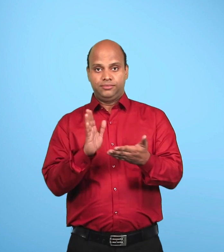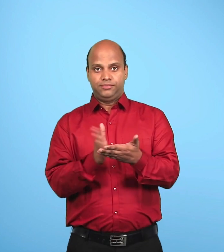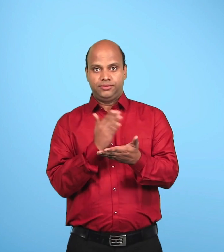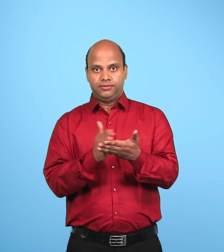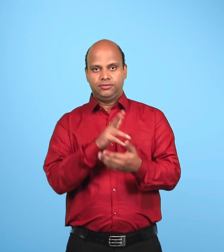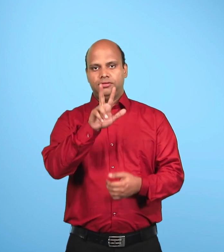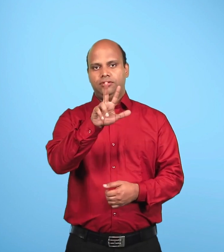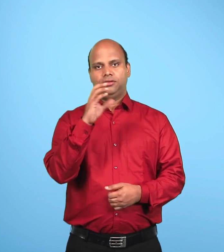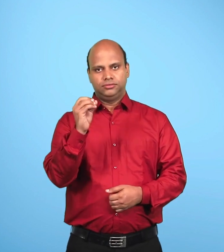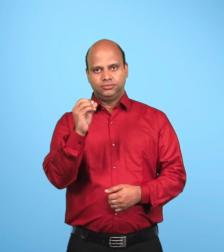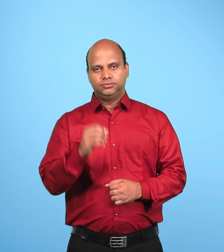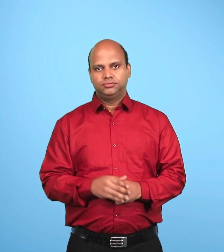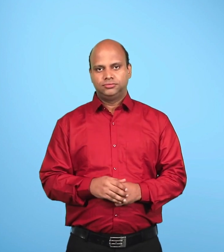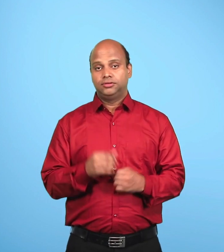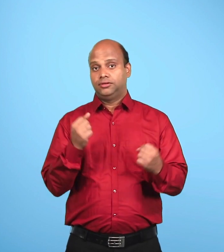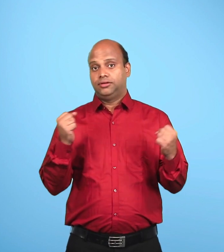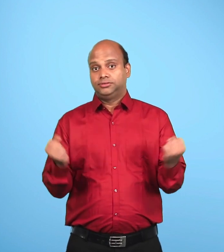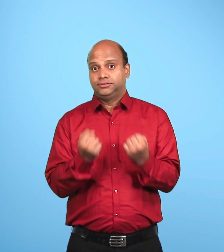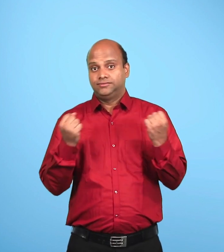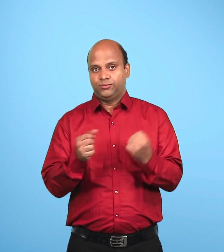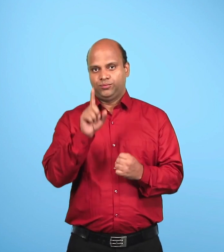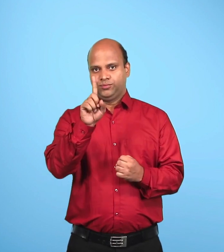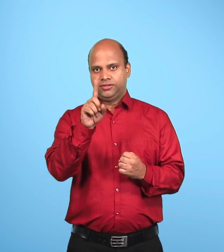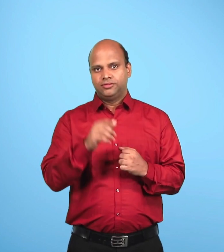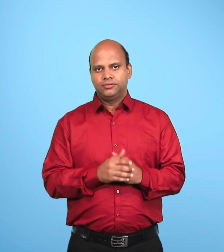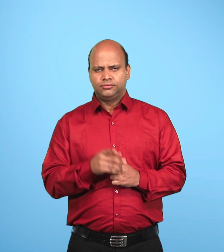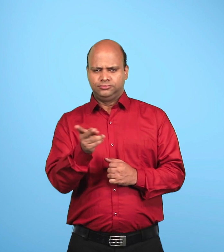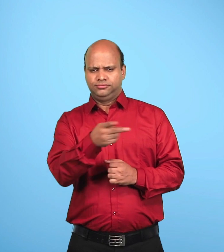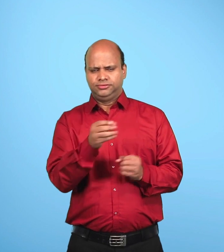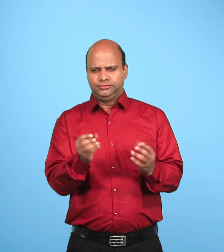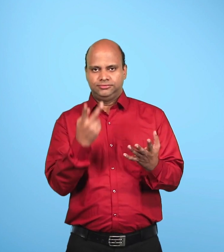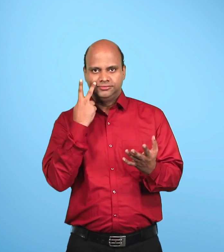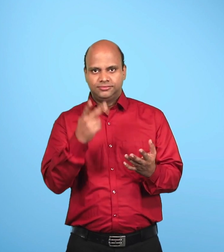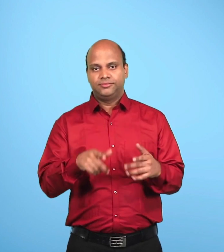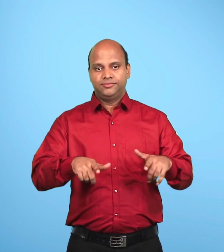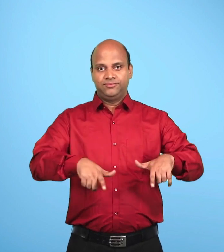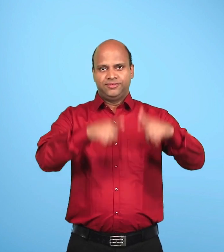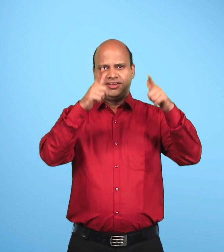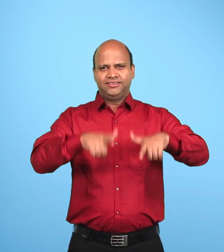Page 80. Activity 1. Let us start with a forest.